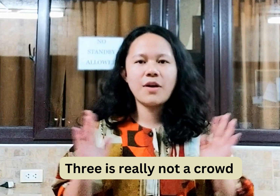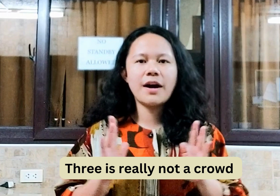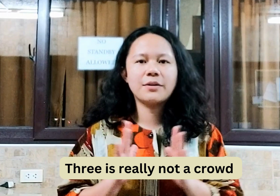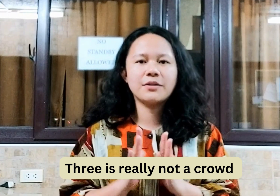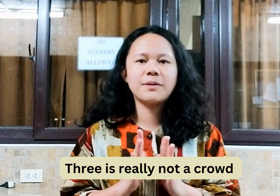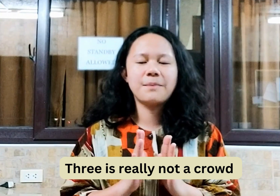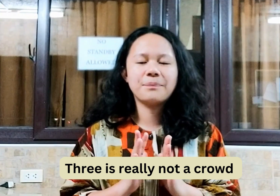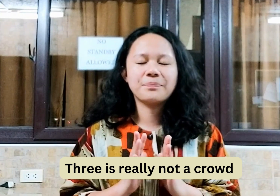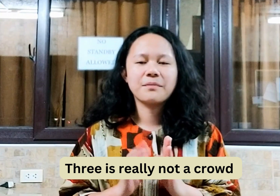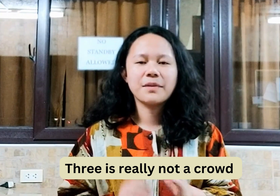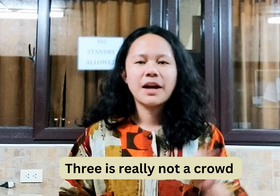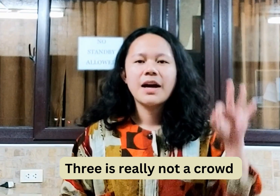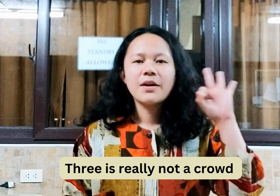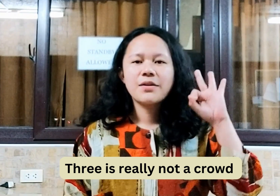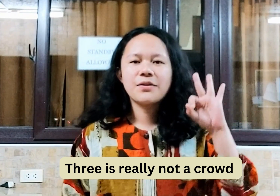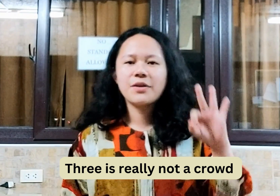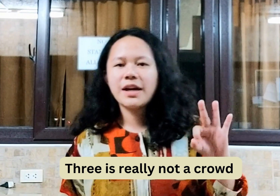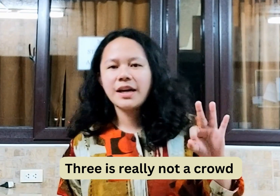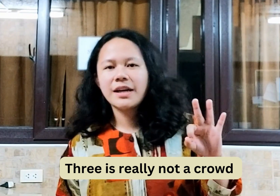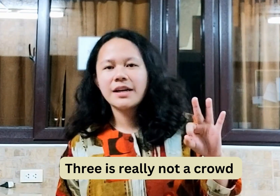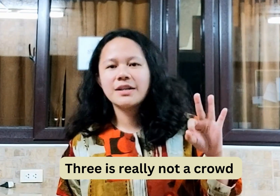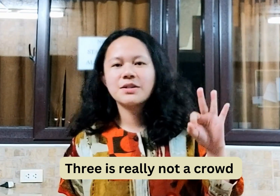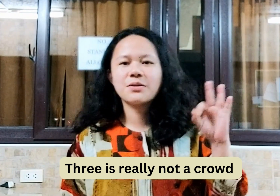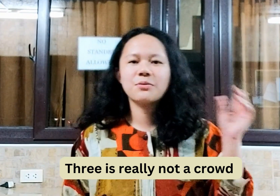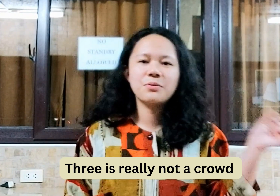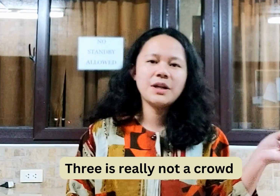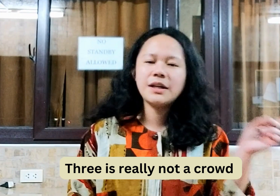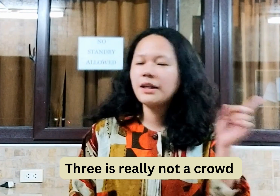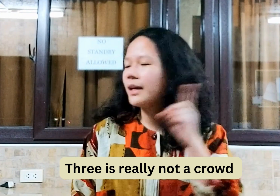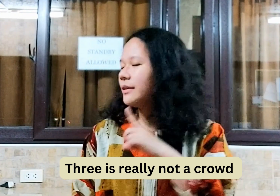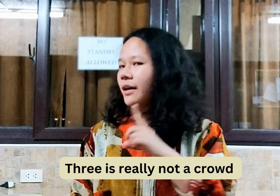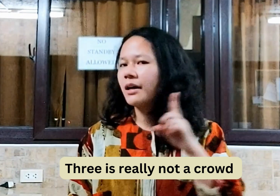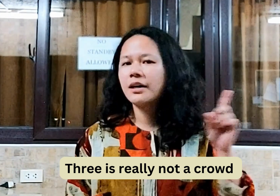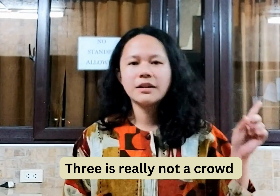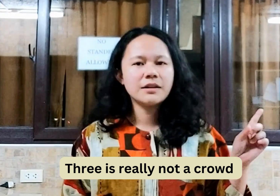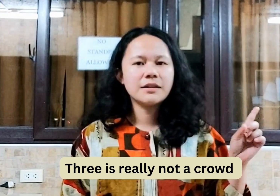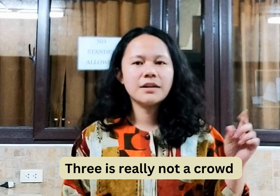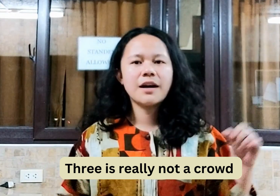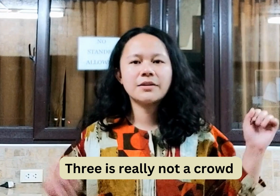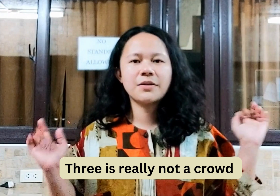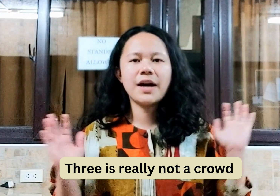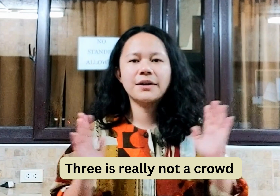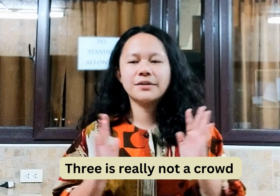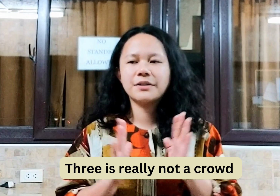crowd. 3 is really not a crowd.